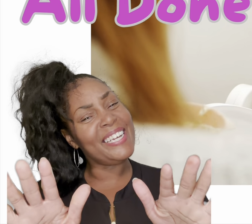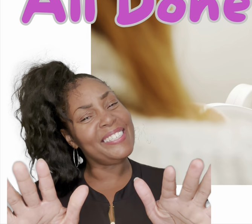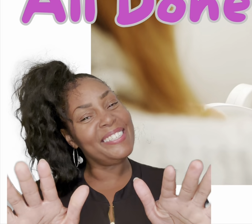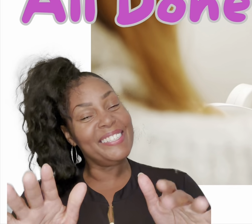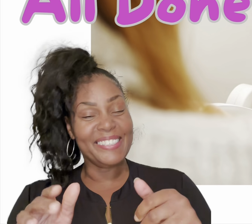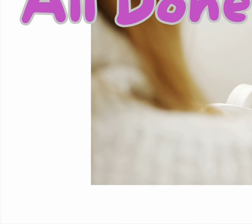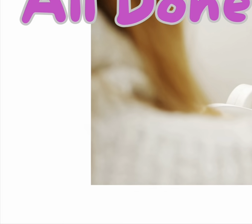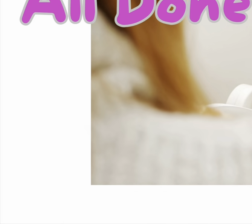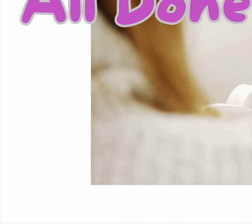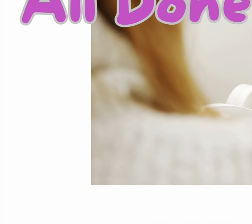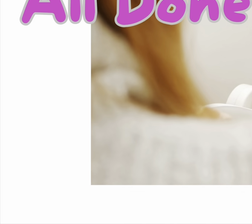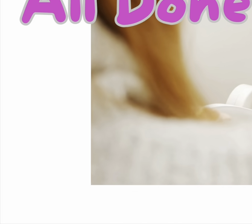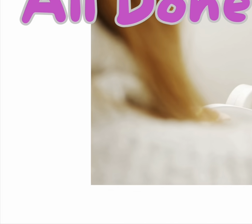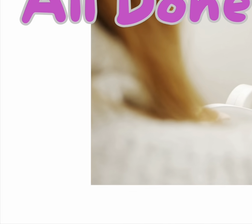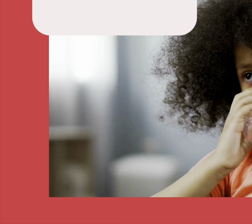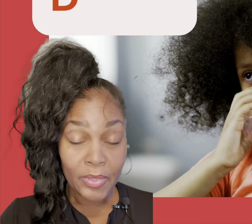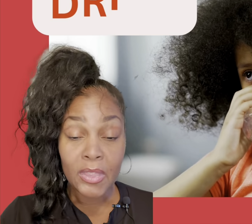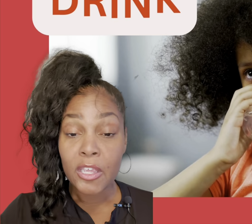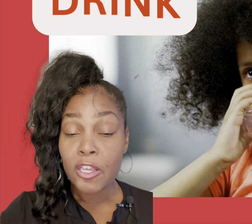all done.